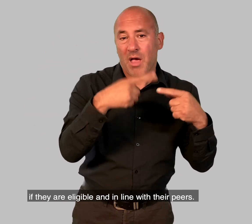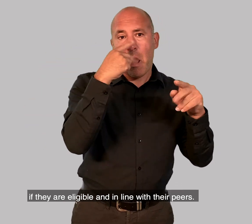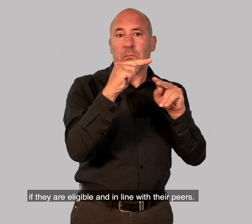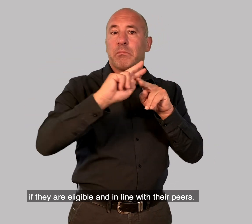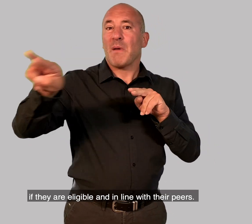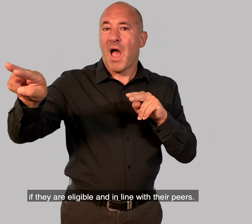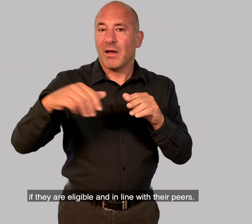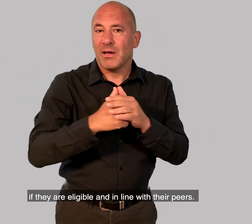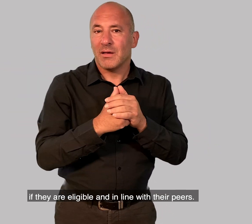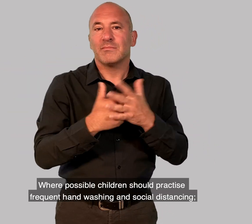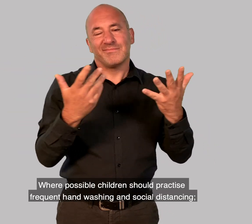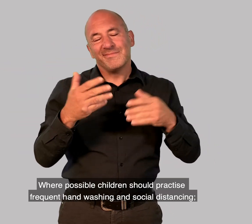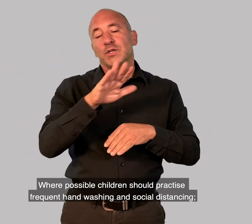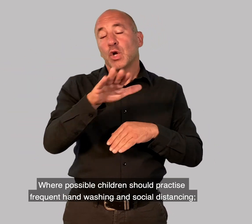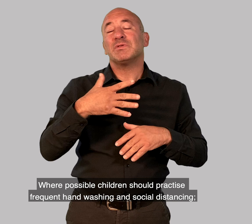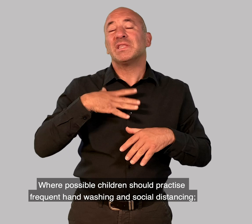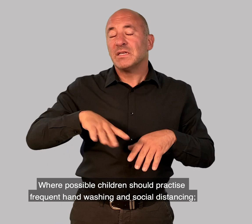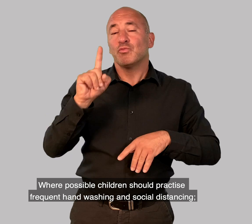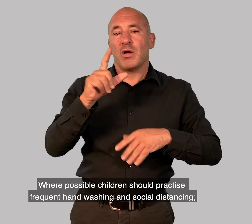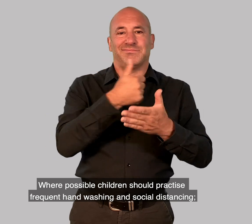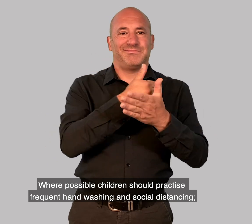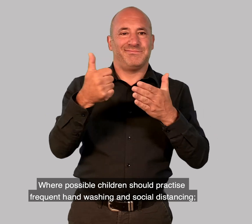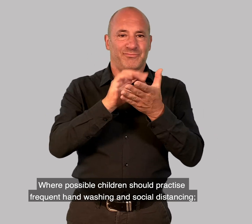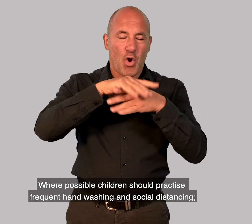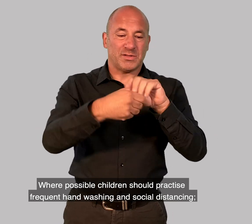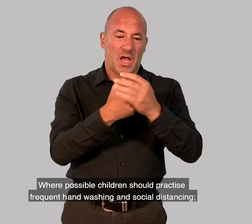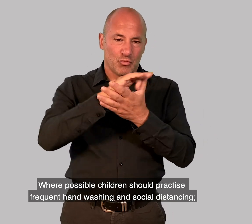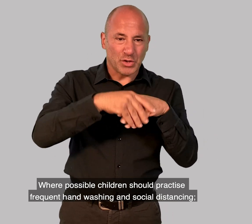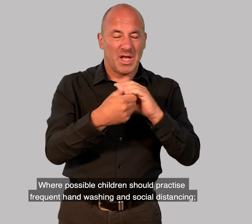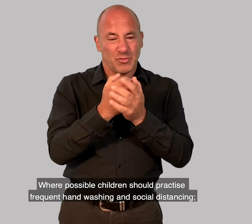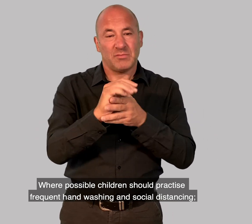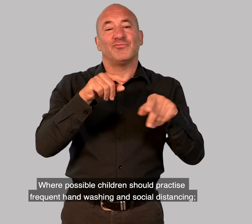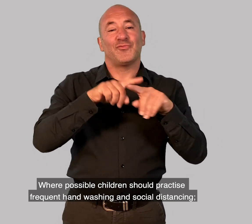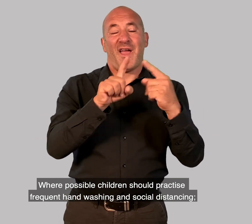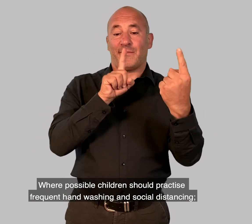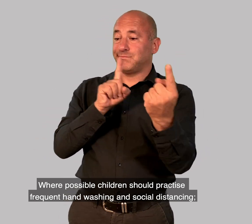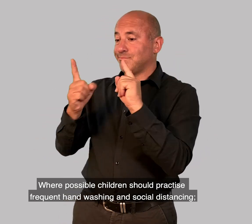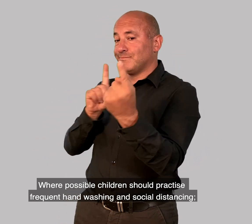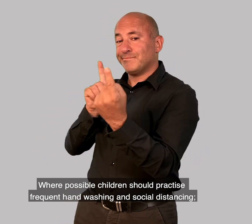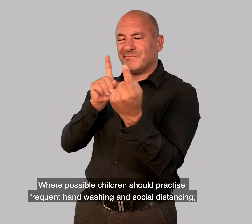Where possible, children should practice frequent hand washing and social distancing.